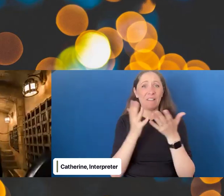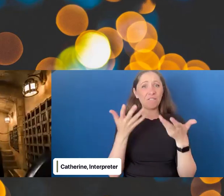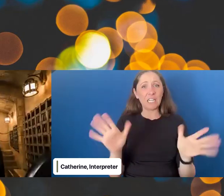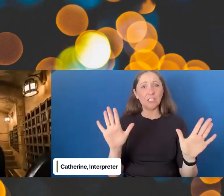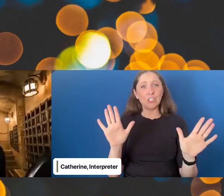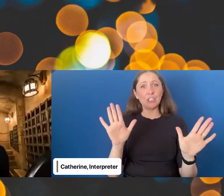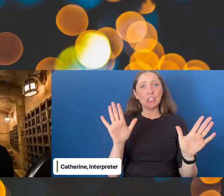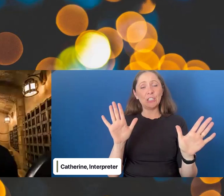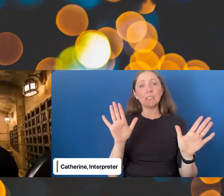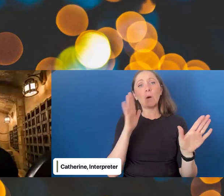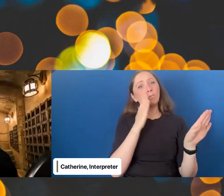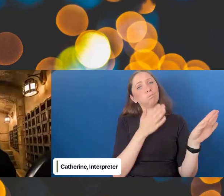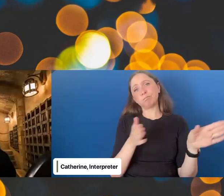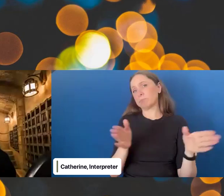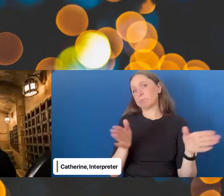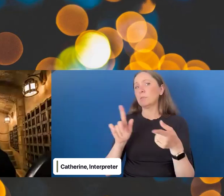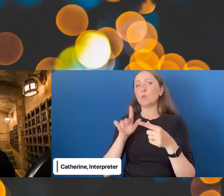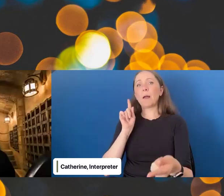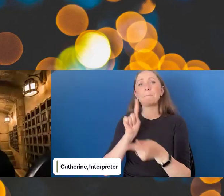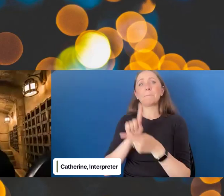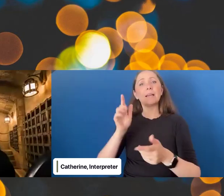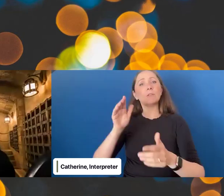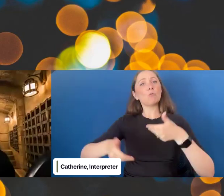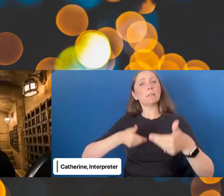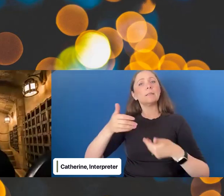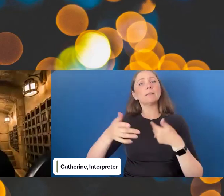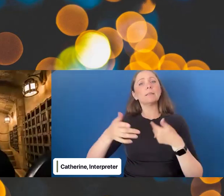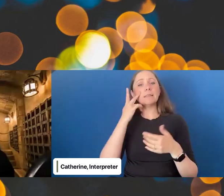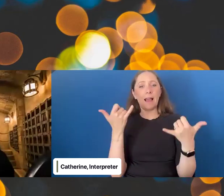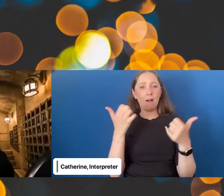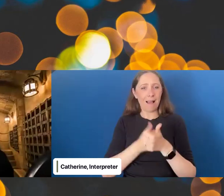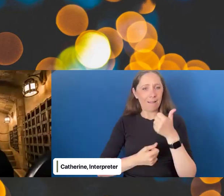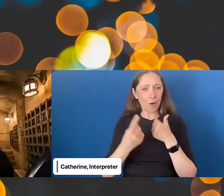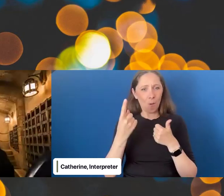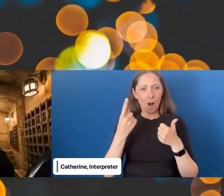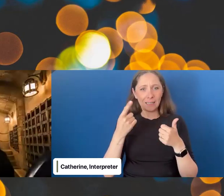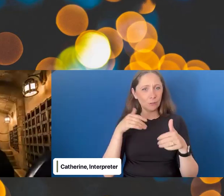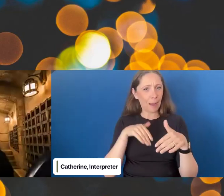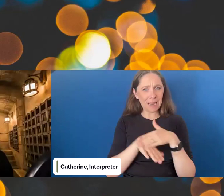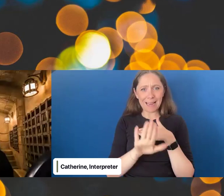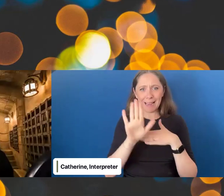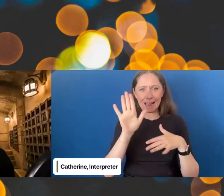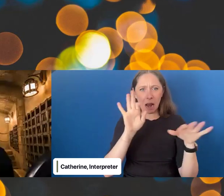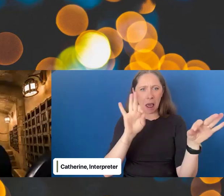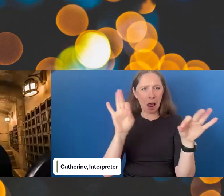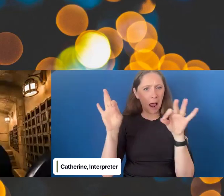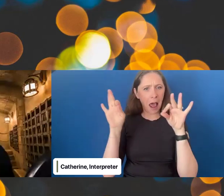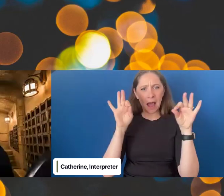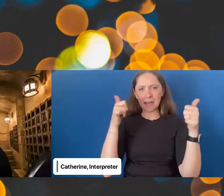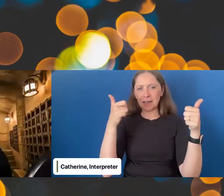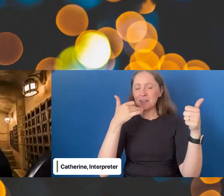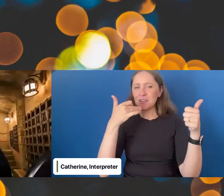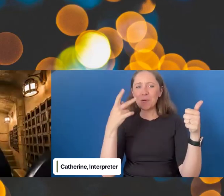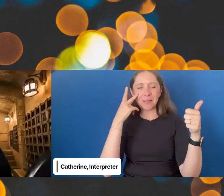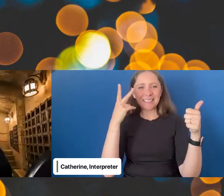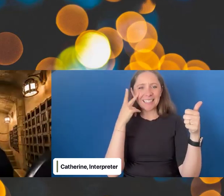on to the meet and greets. But let's see. Yeah, everybody's running in. Yep, we're all good. I saw we've been seeing